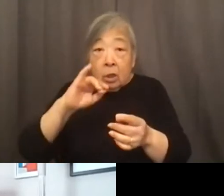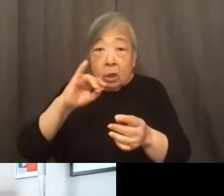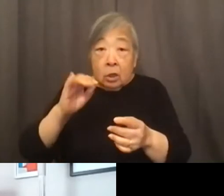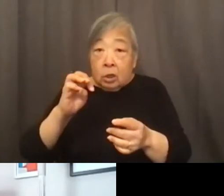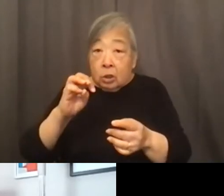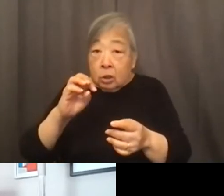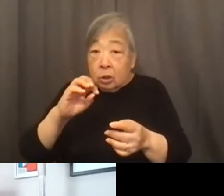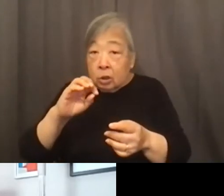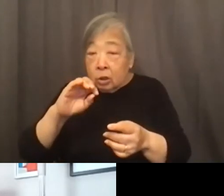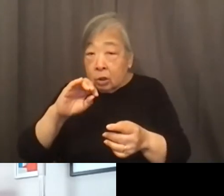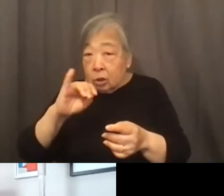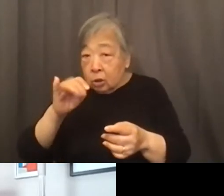or